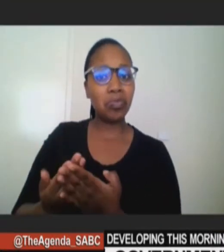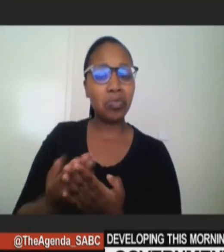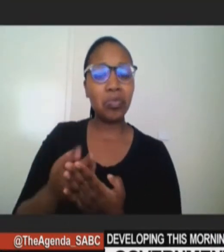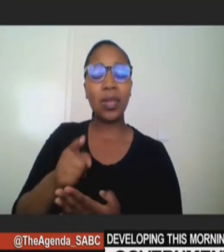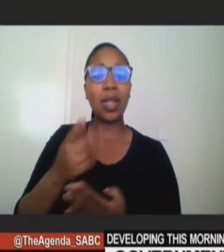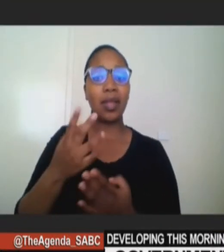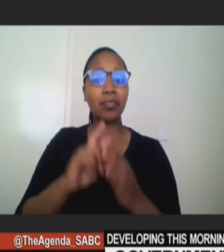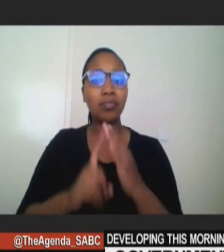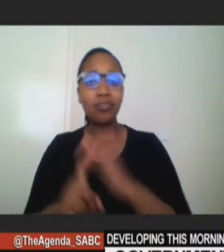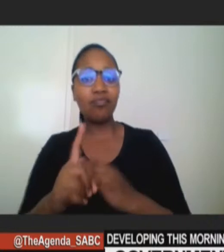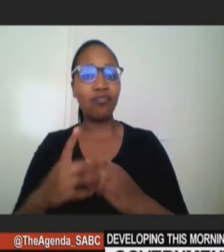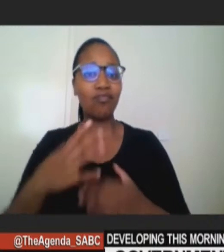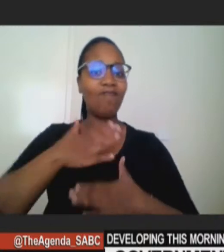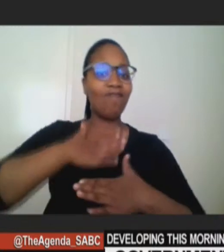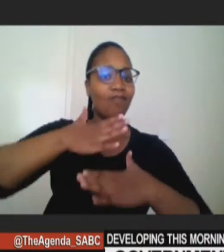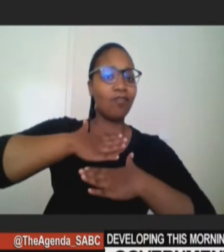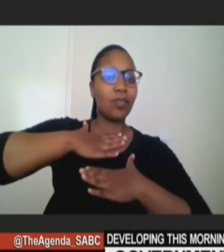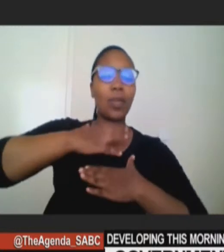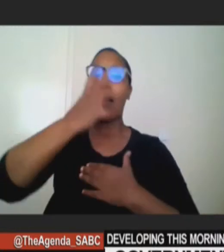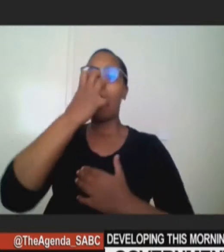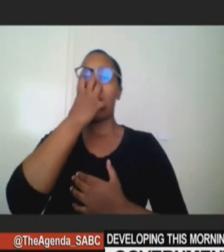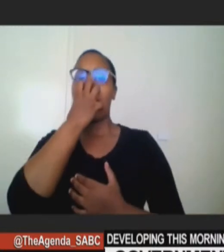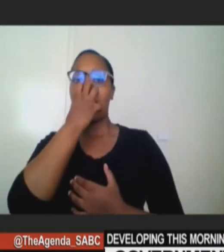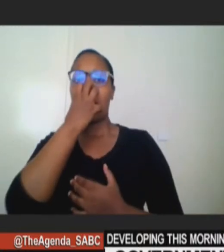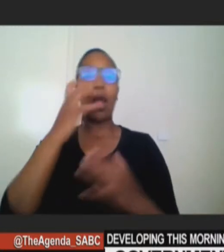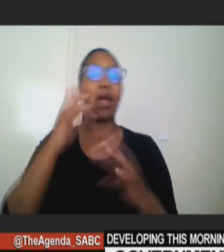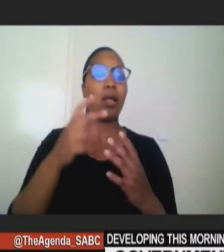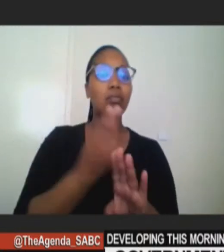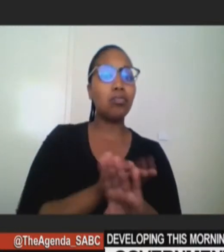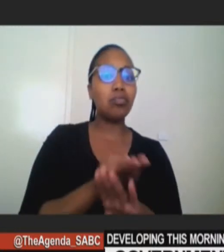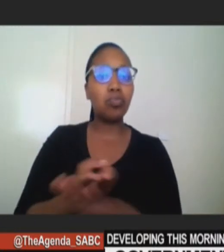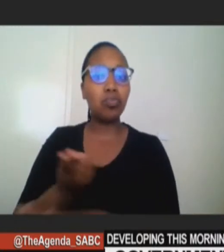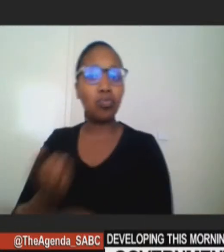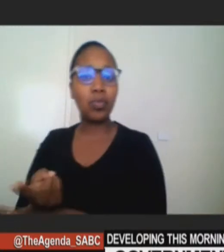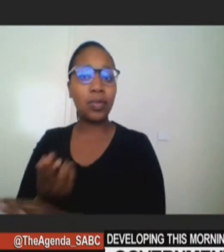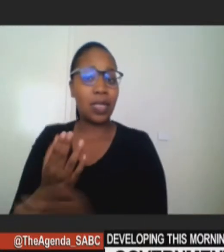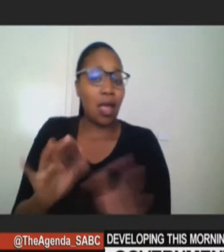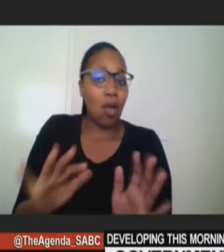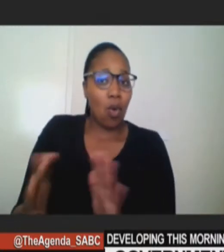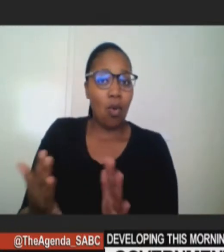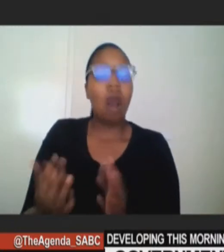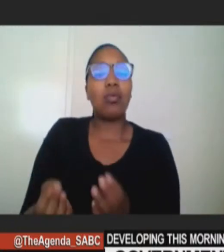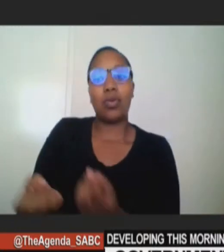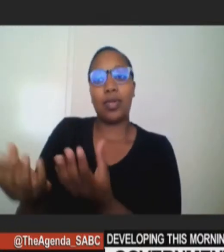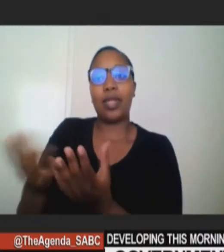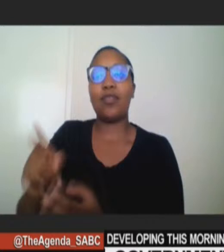likes. So I'm going to hand over to Dr. Kongwana. Dr. Kongwana?